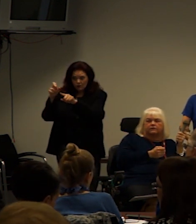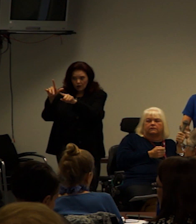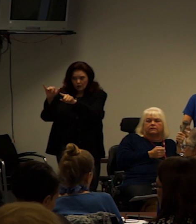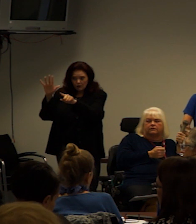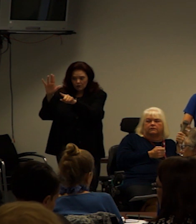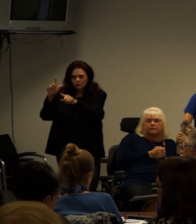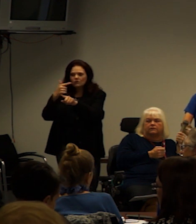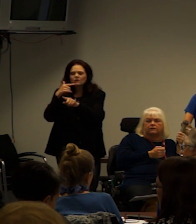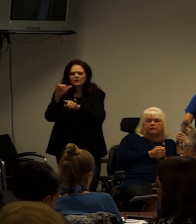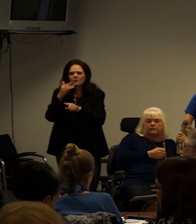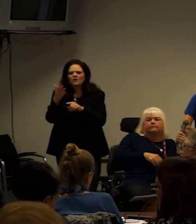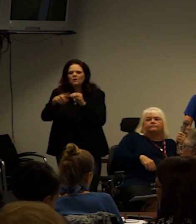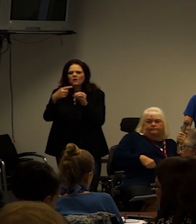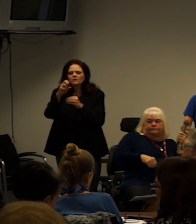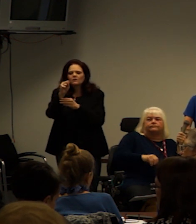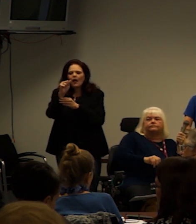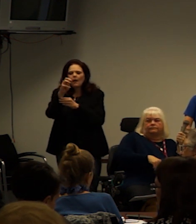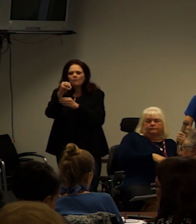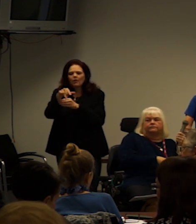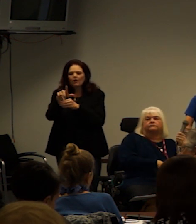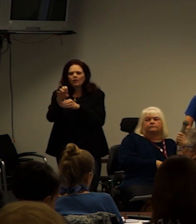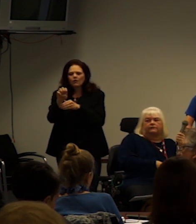same thing about the samples. Good.